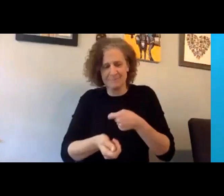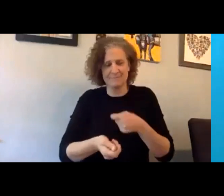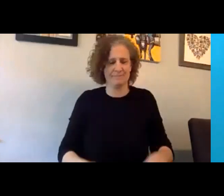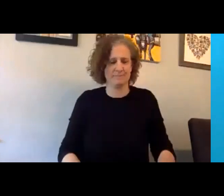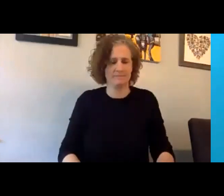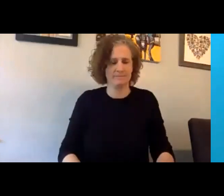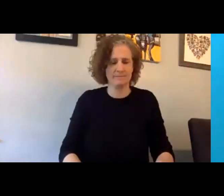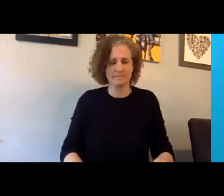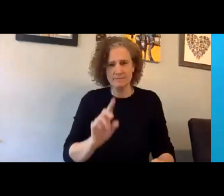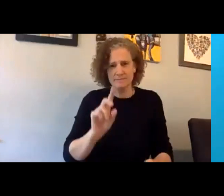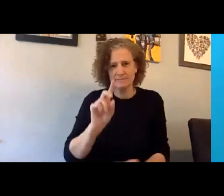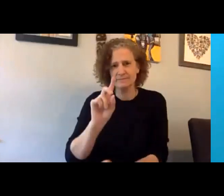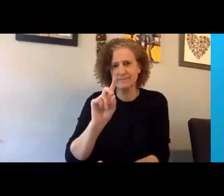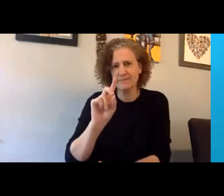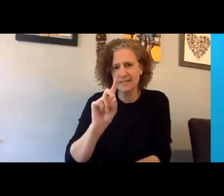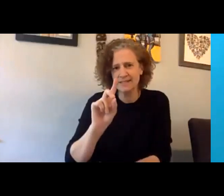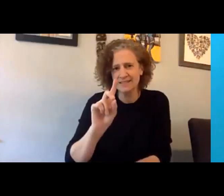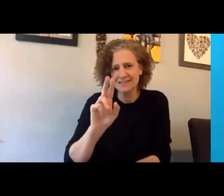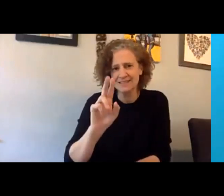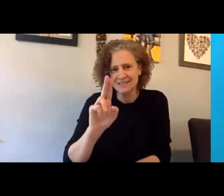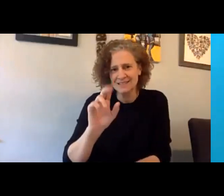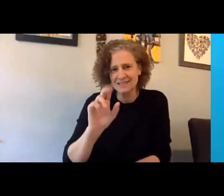vacuum, more typically vacuum.